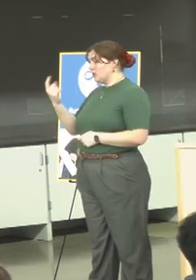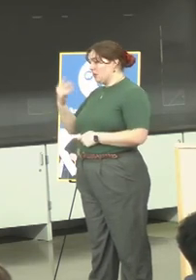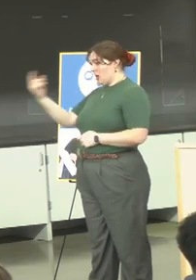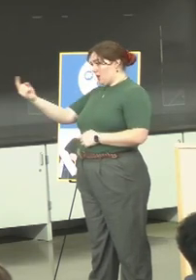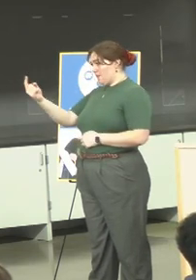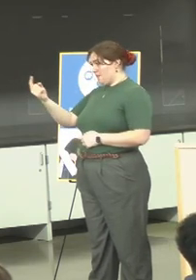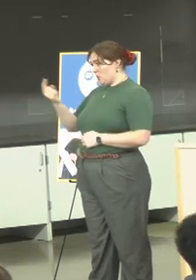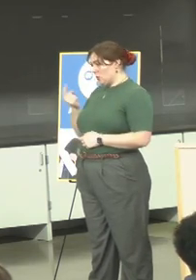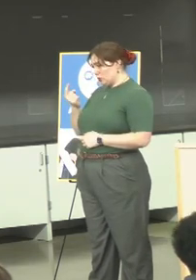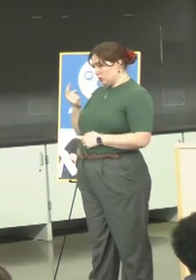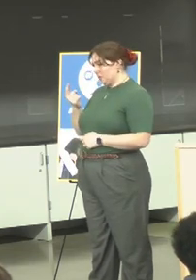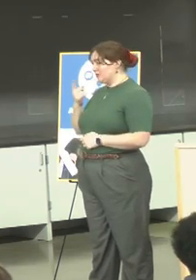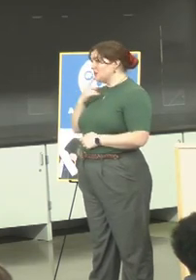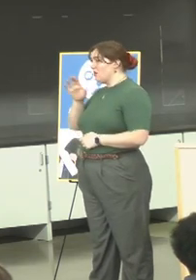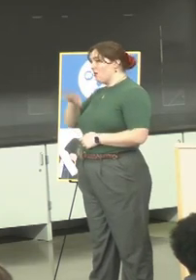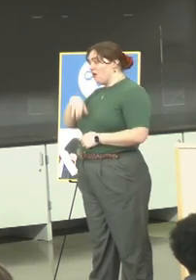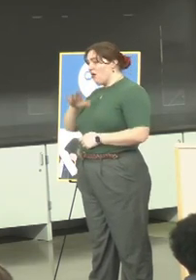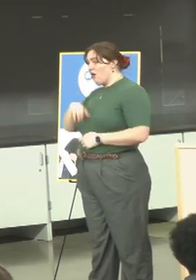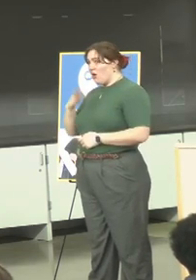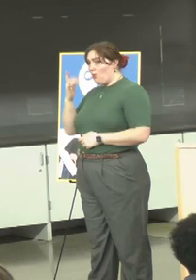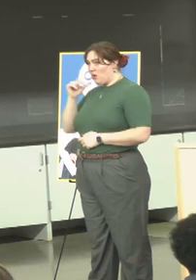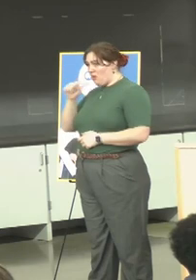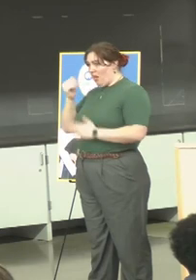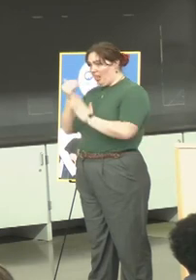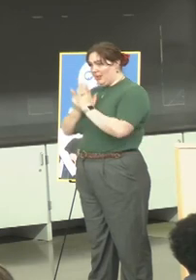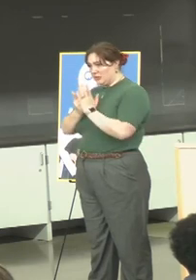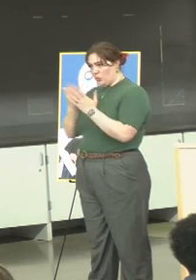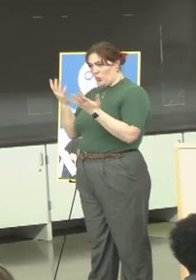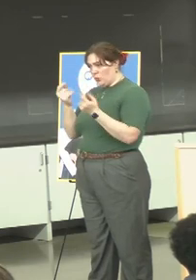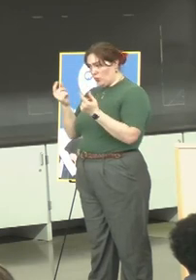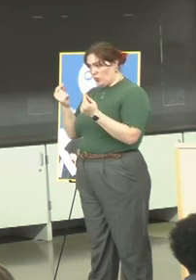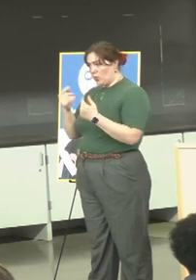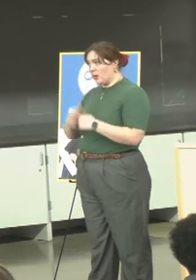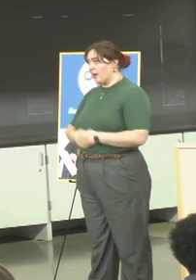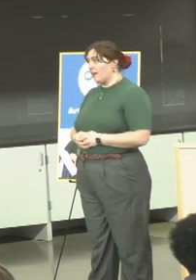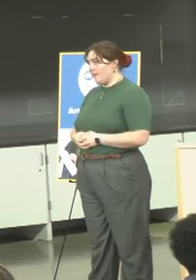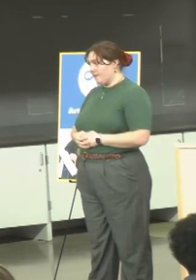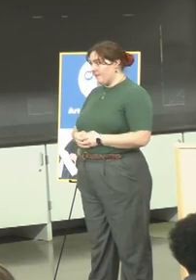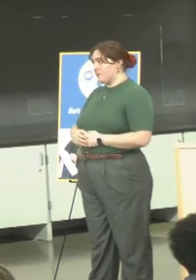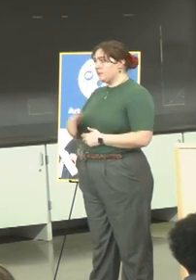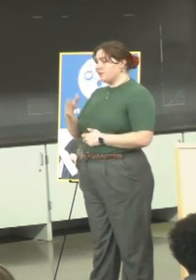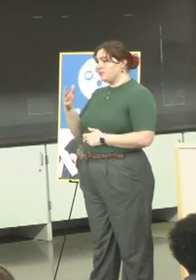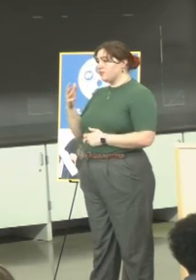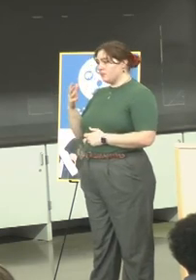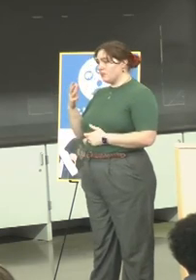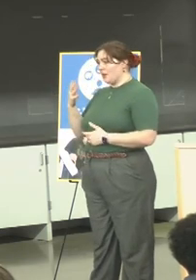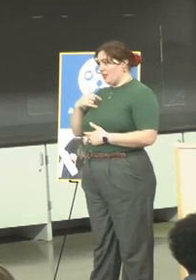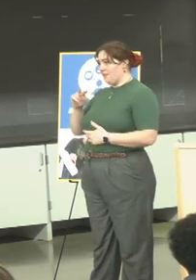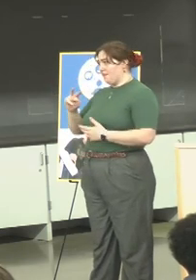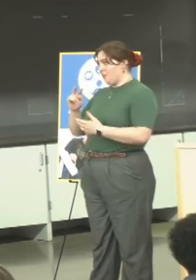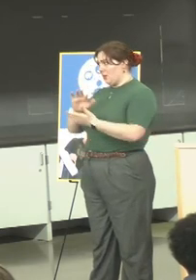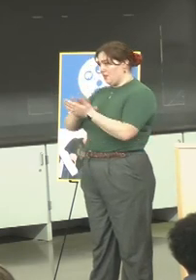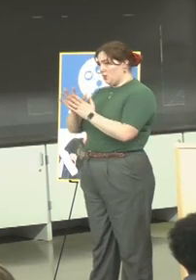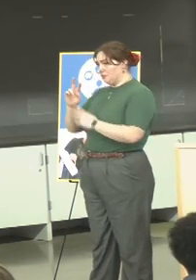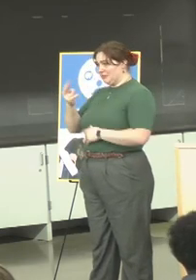a couple weeks ago and said, how come that's not listed in what you're doing? And it's become second nature to what we do. I think we do need to be explicit